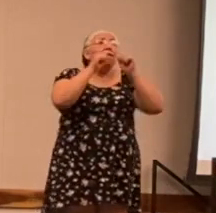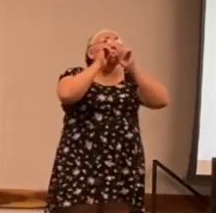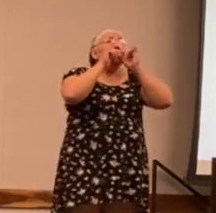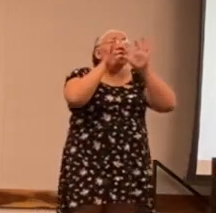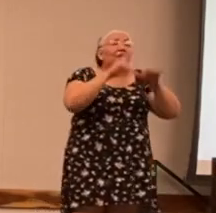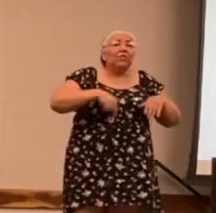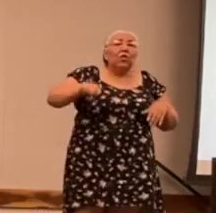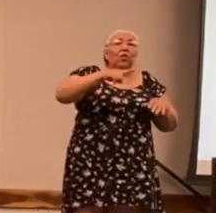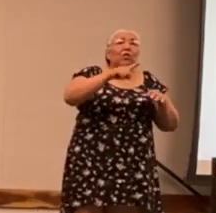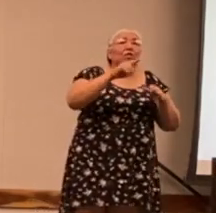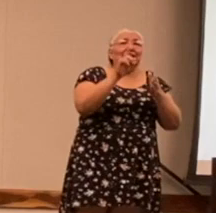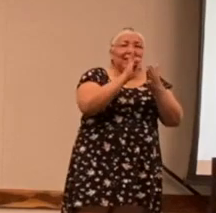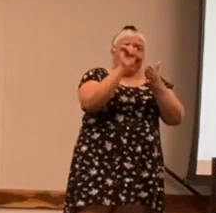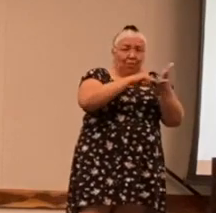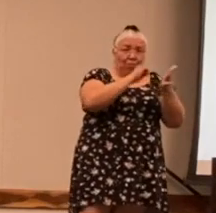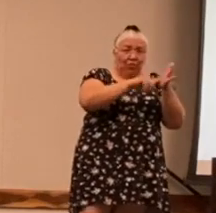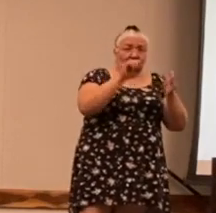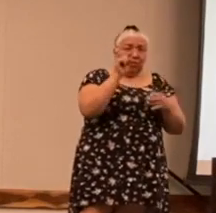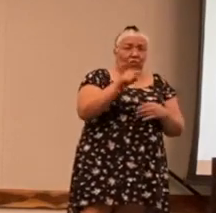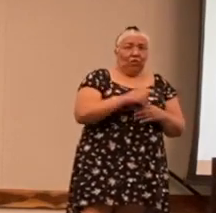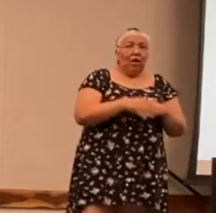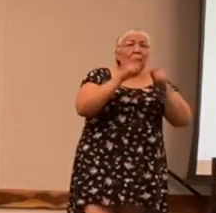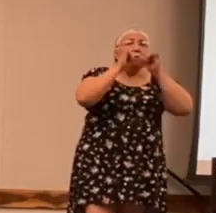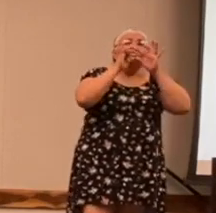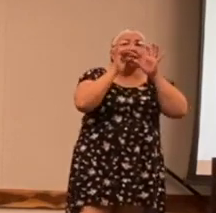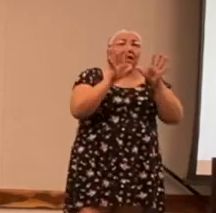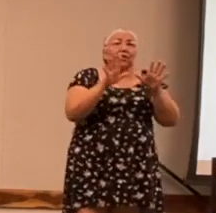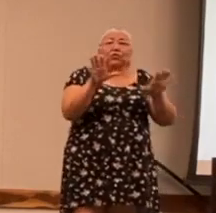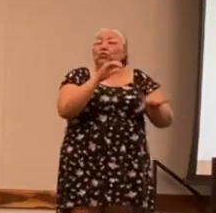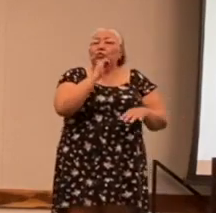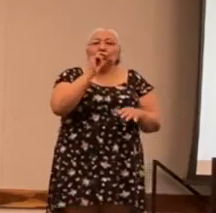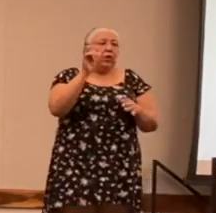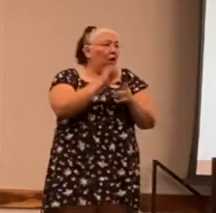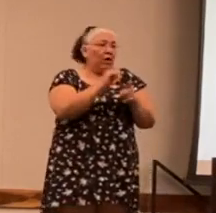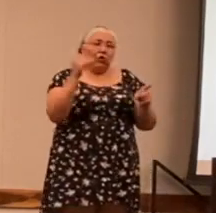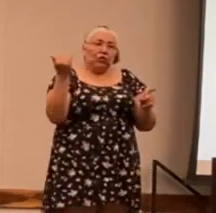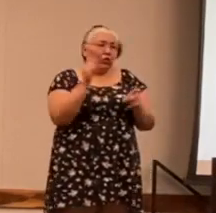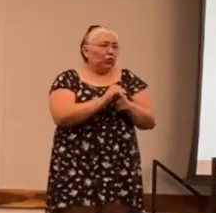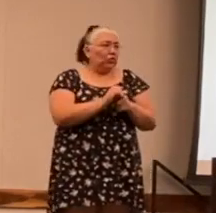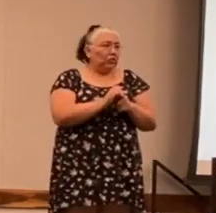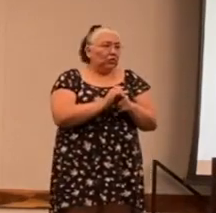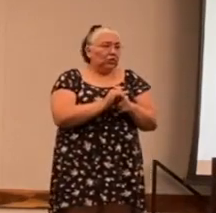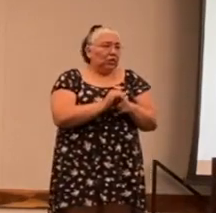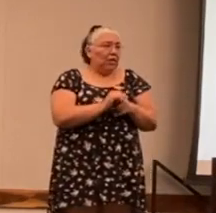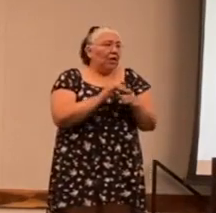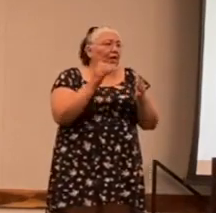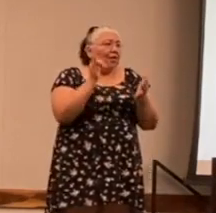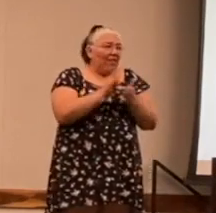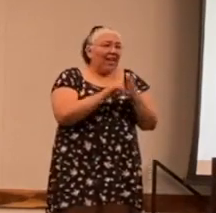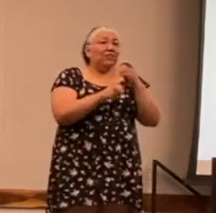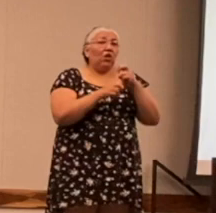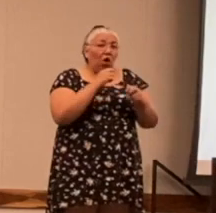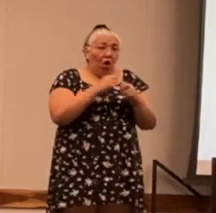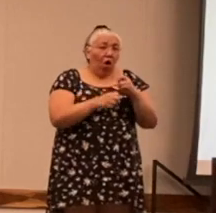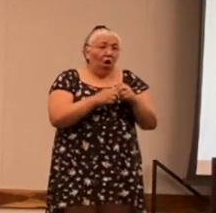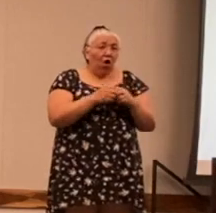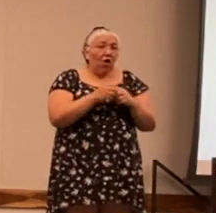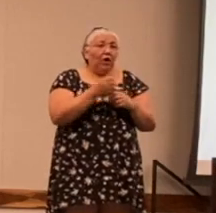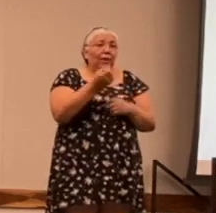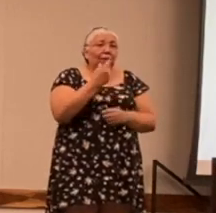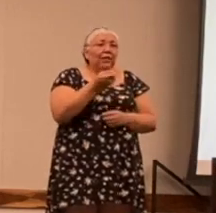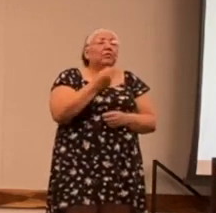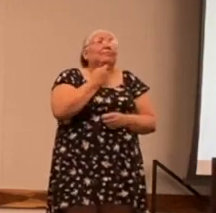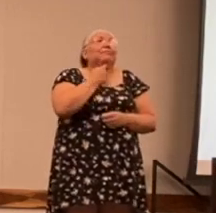bless those who persecute you. Bless and do not curse. That is a hard pill to